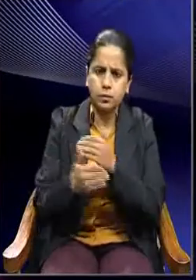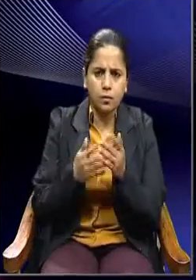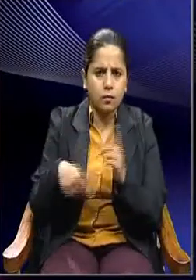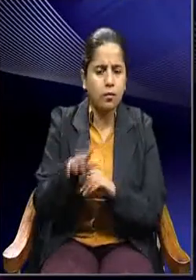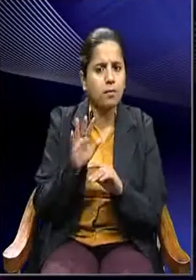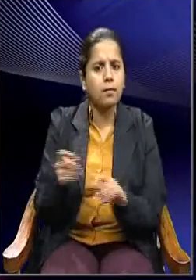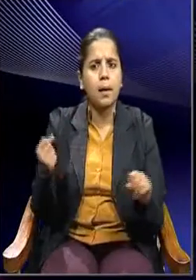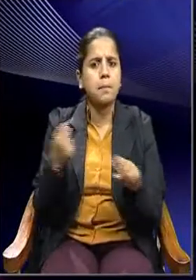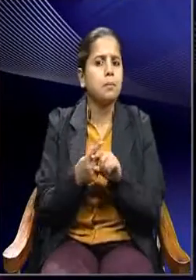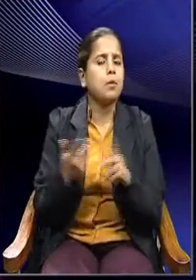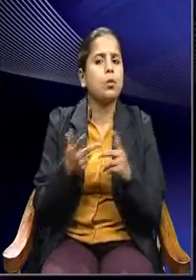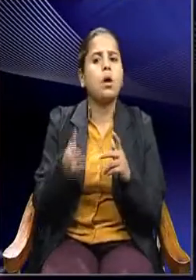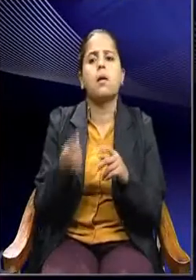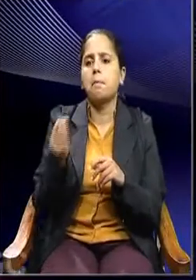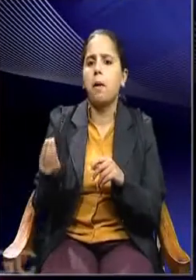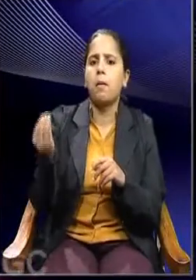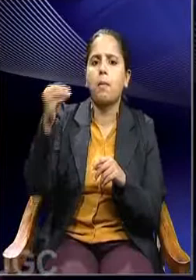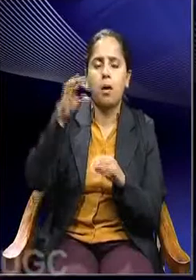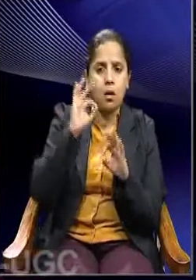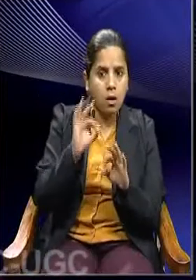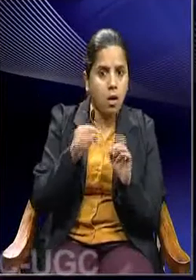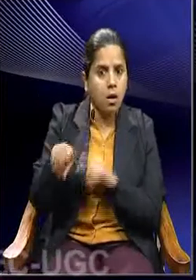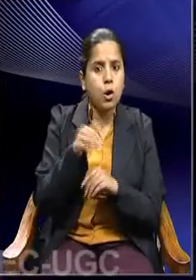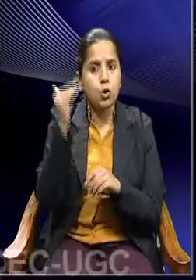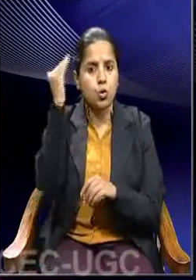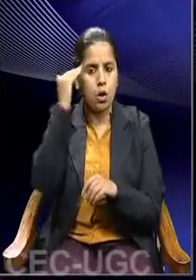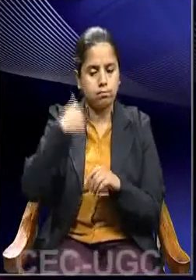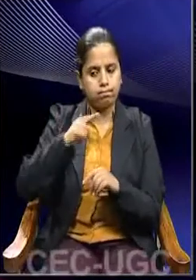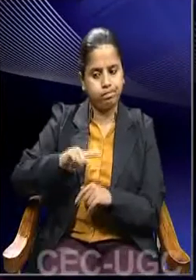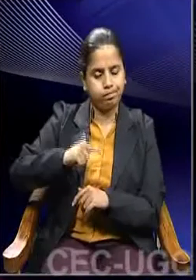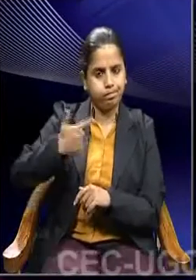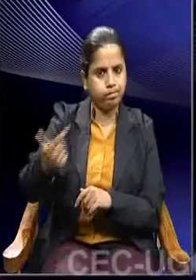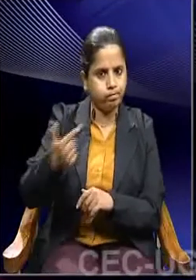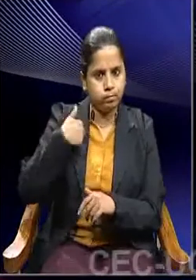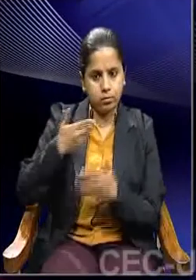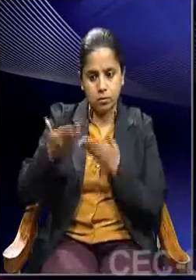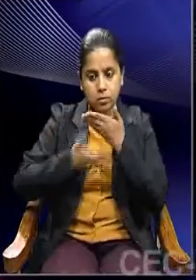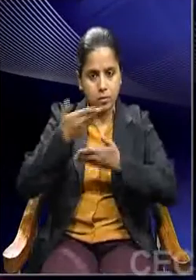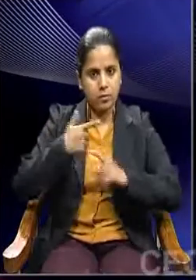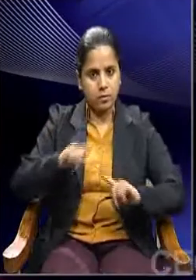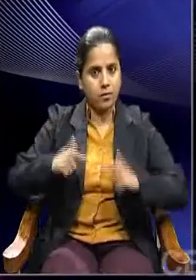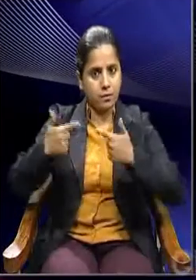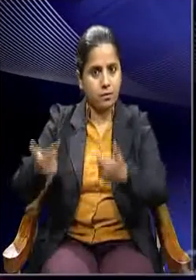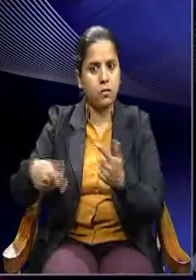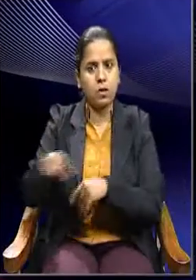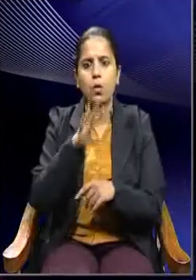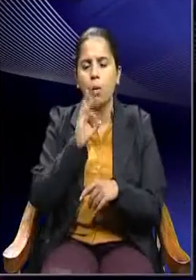pursuit, advancement and transfer of knowledge and constitute an exceptionally